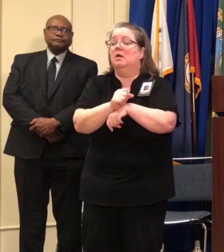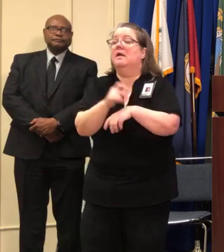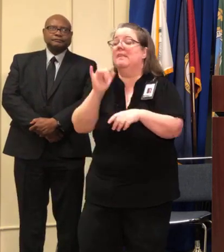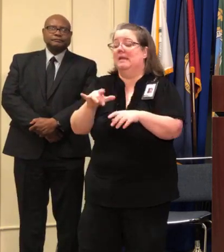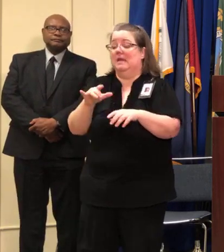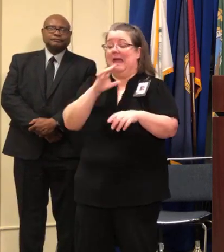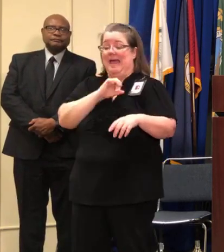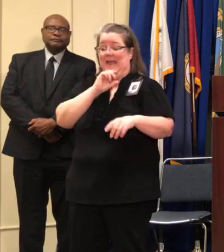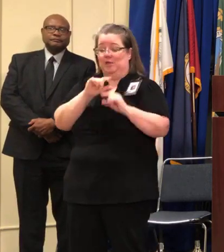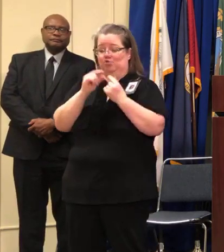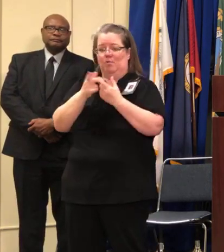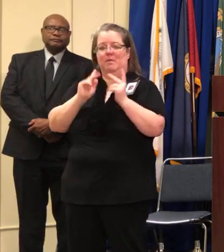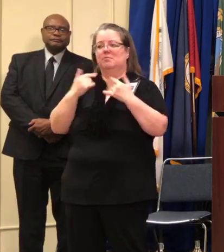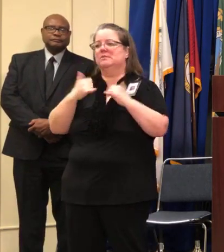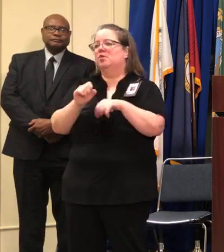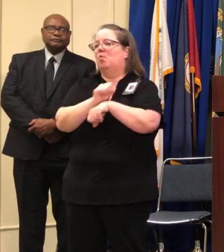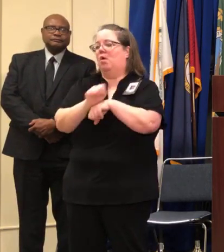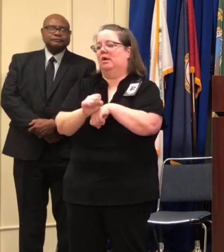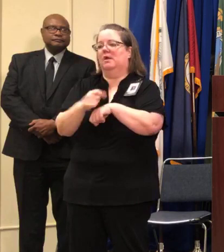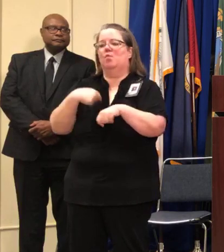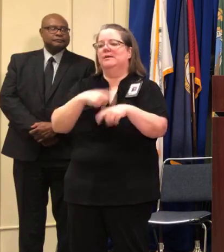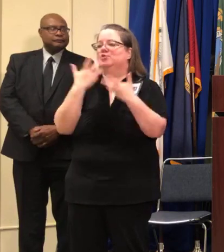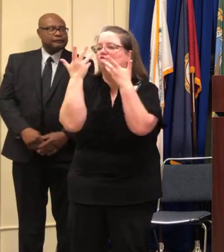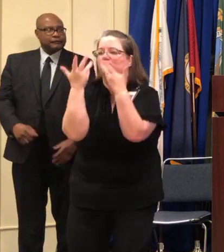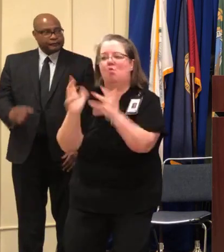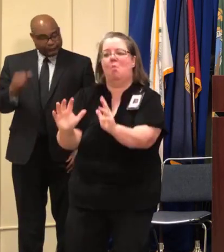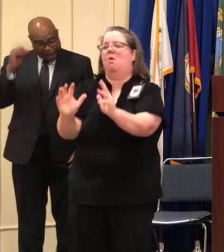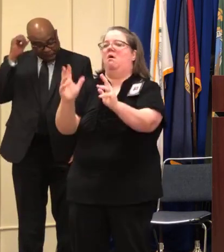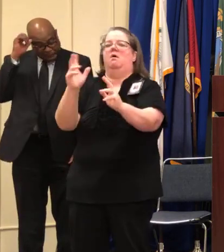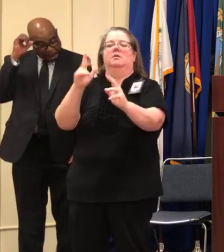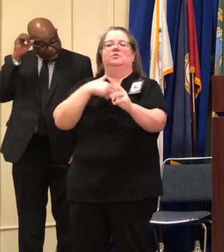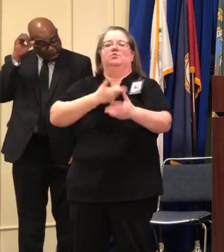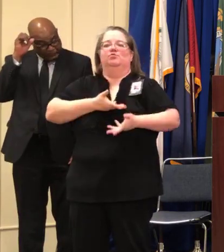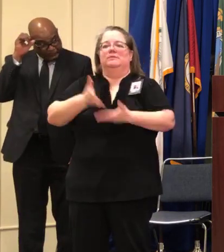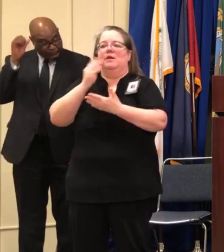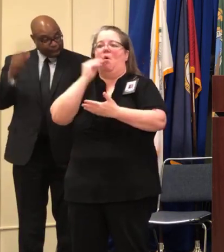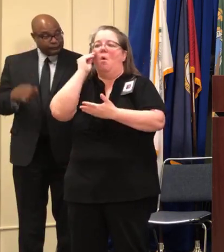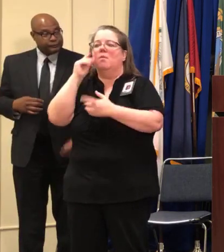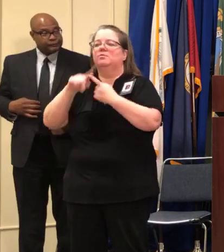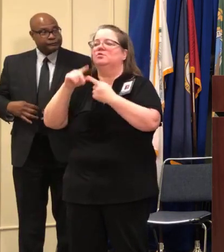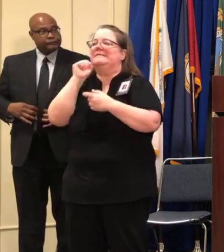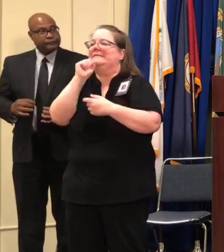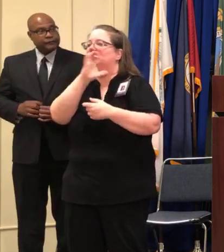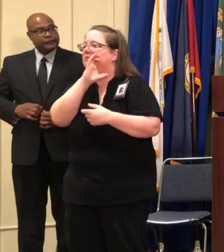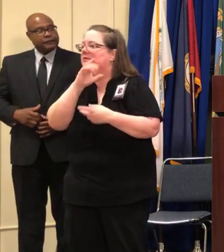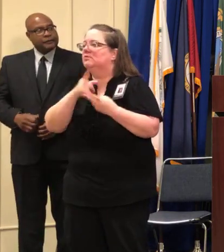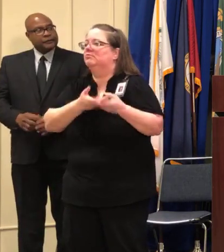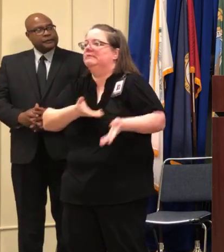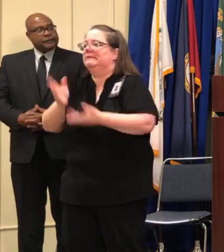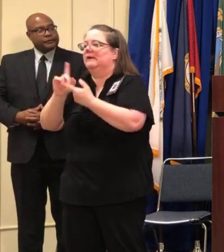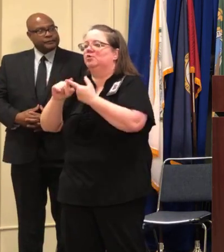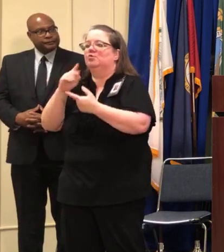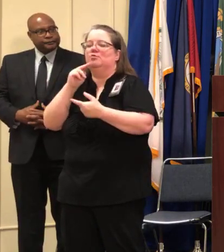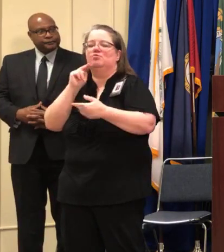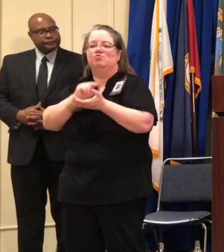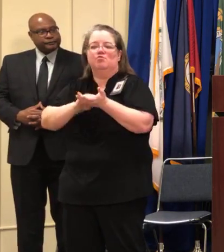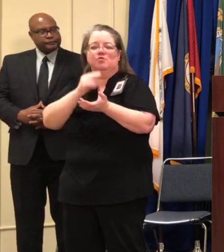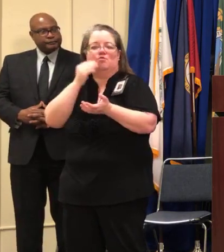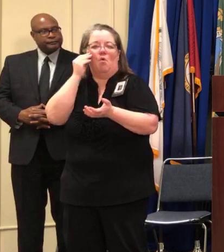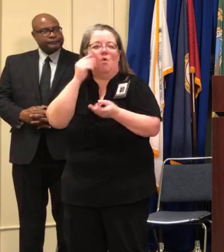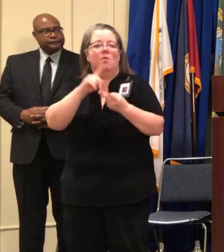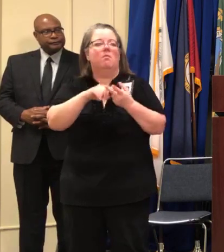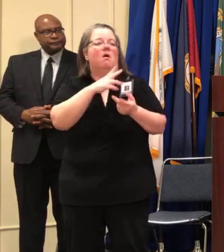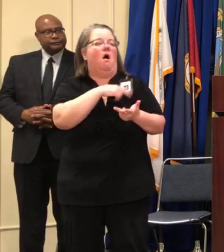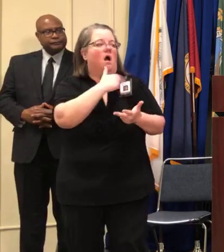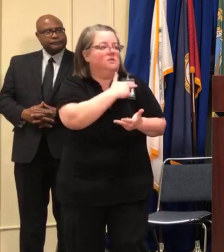actively working. What we don't want to have happen is that to be taken home to our seniors, or to be taken to the nursing homes and the hospitals. And